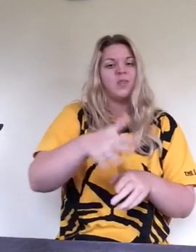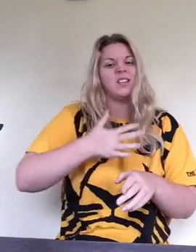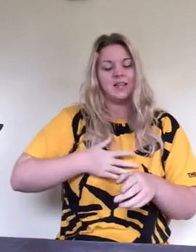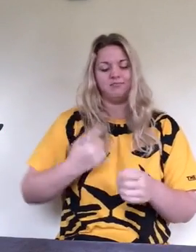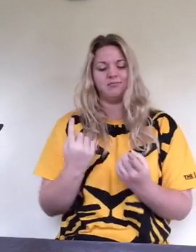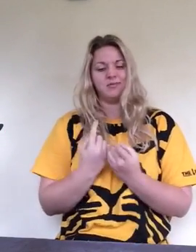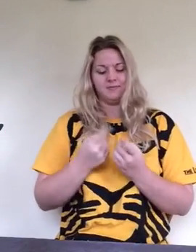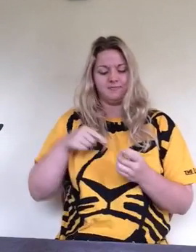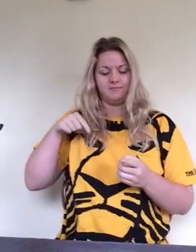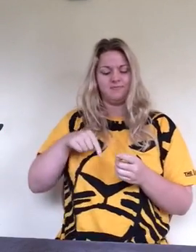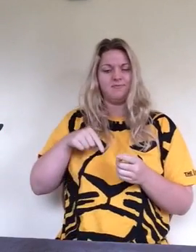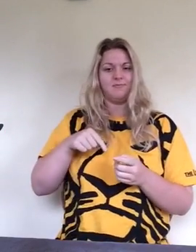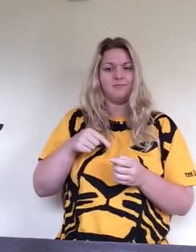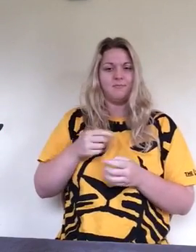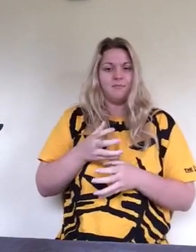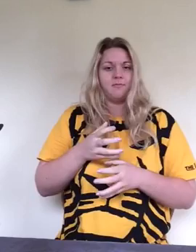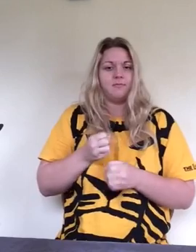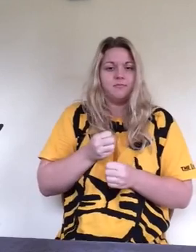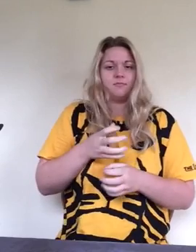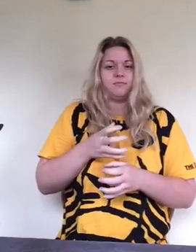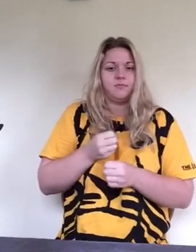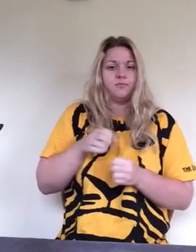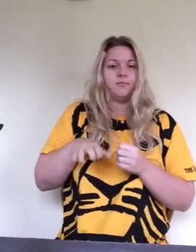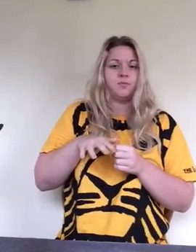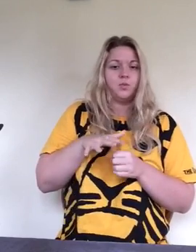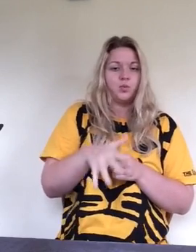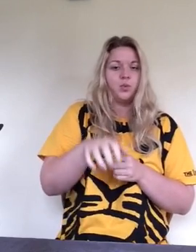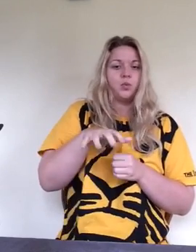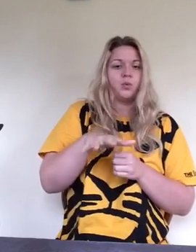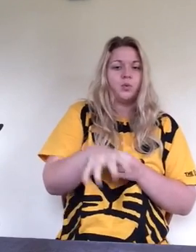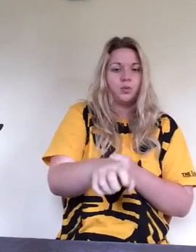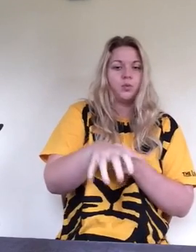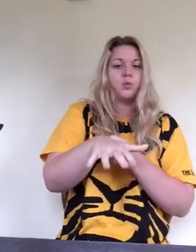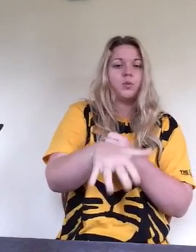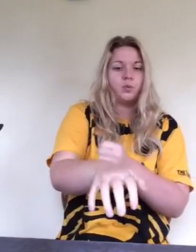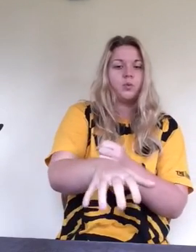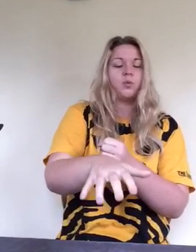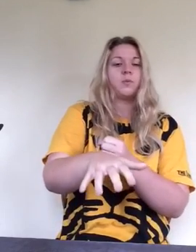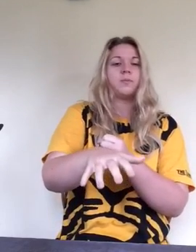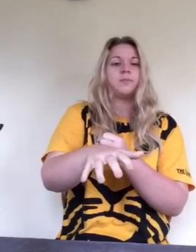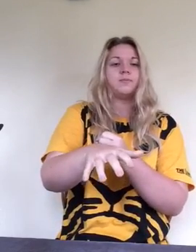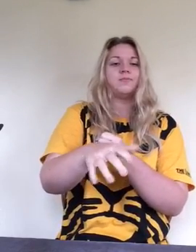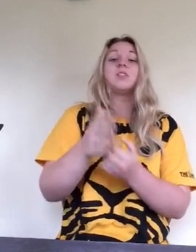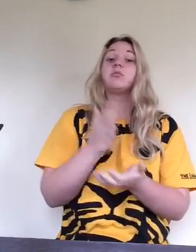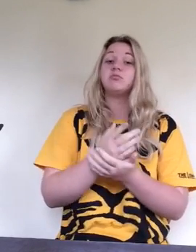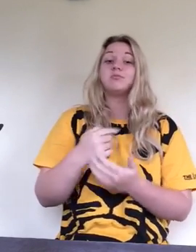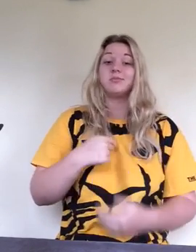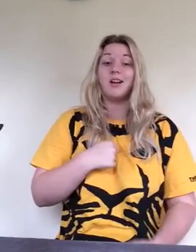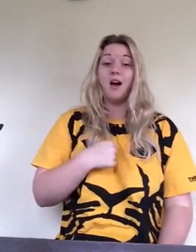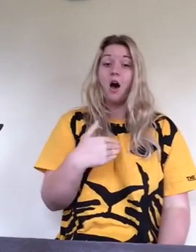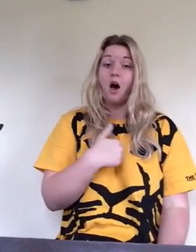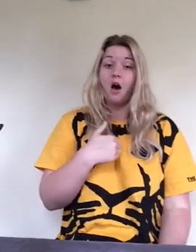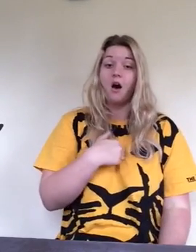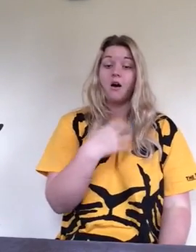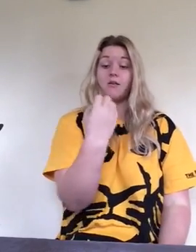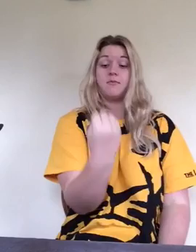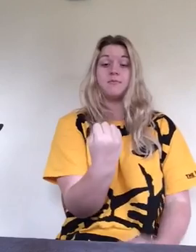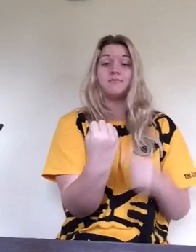out. And that's what the heart is. I mean, that's at its core, this is exactly what the heart is doing. It's an amazing